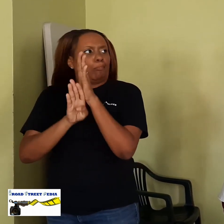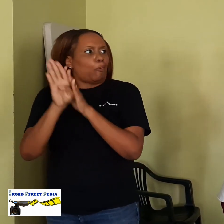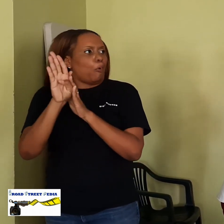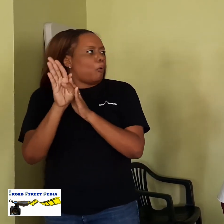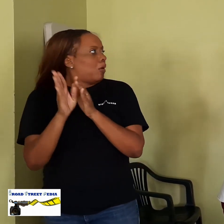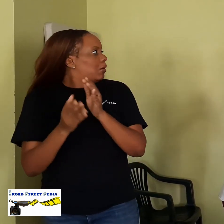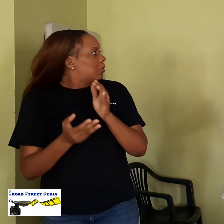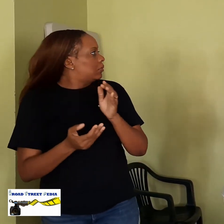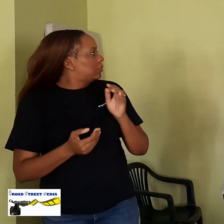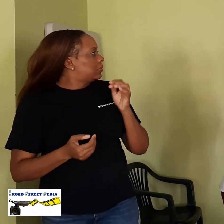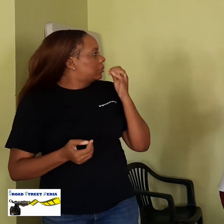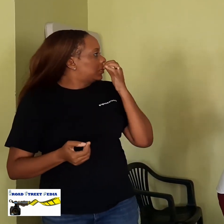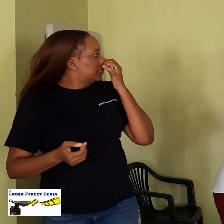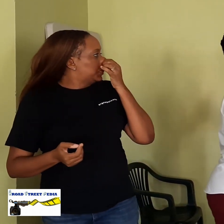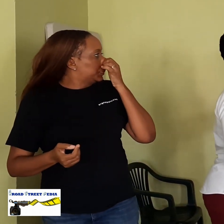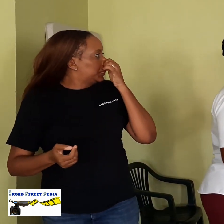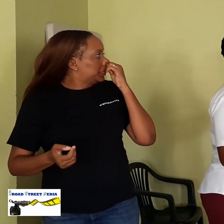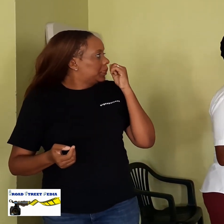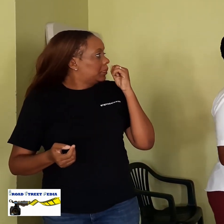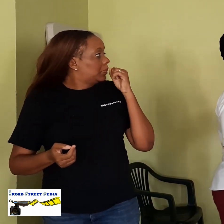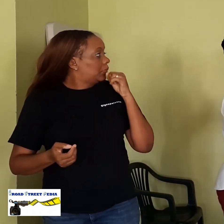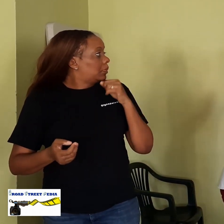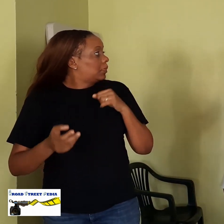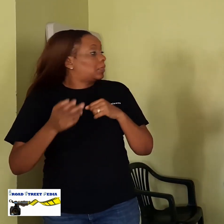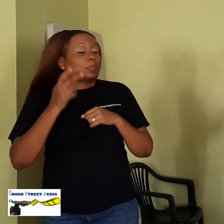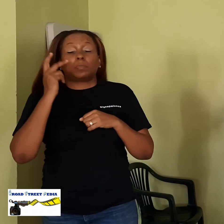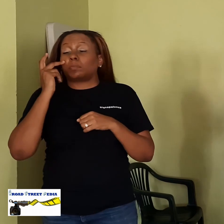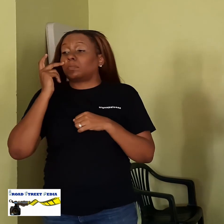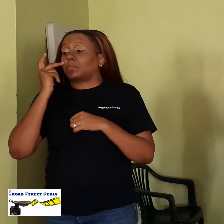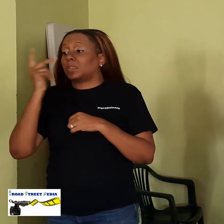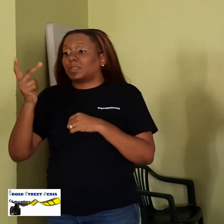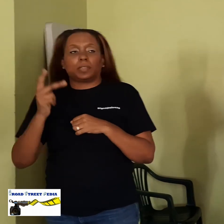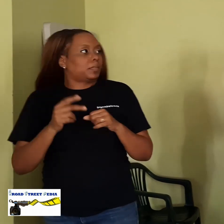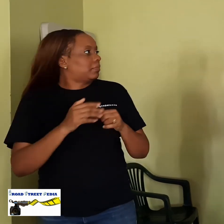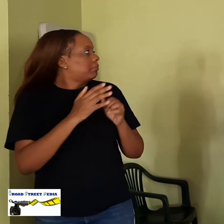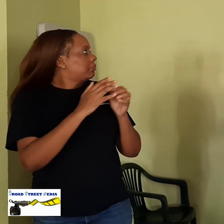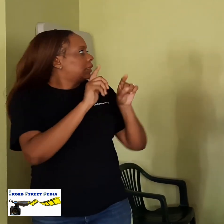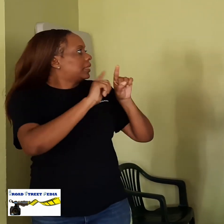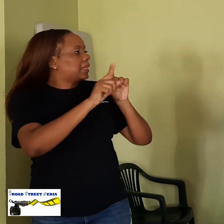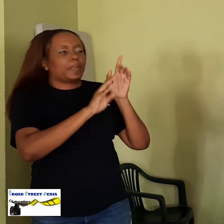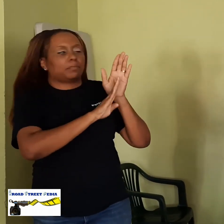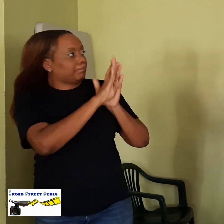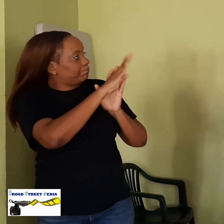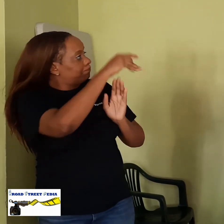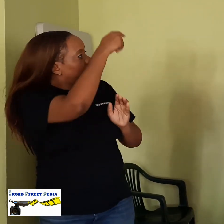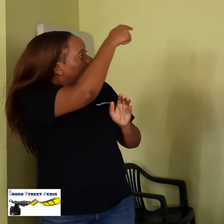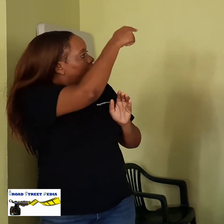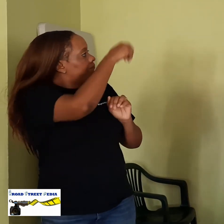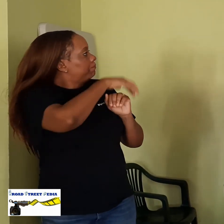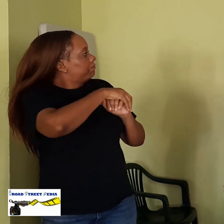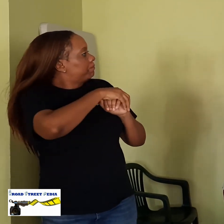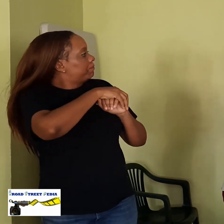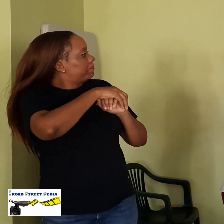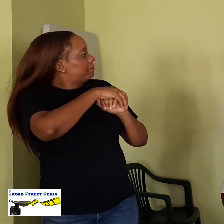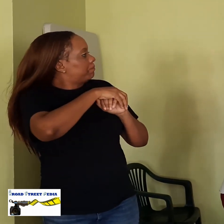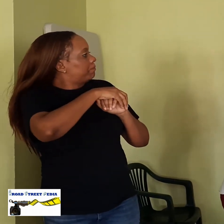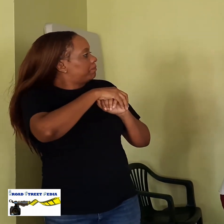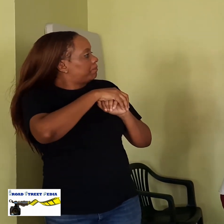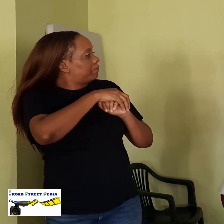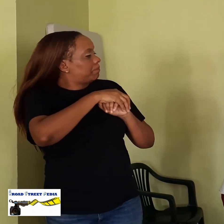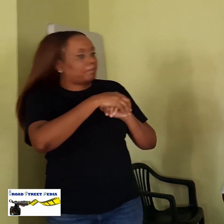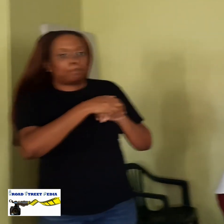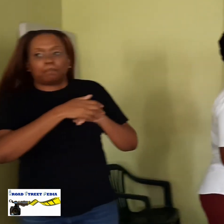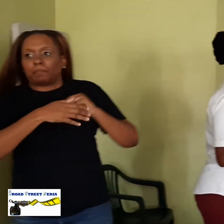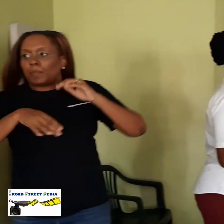seeing. We're cutting it above the starter leaves. Those are your first leaves that you will see that comes out when you sow your plants into